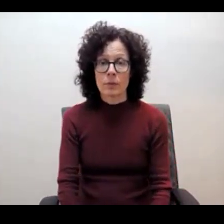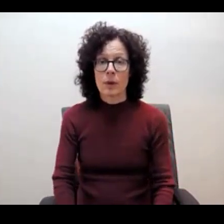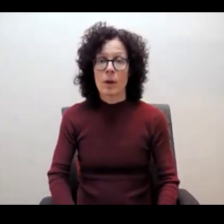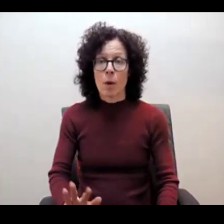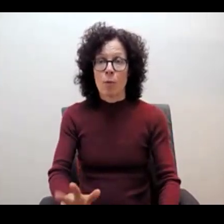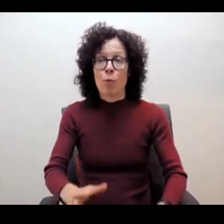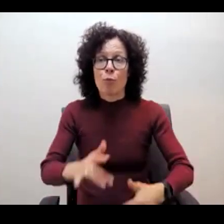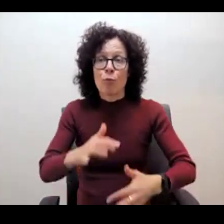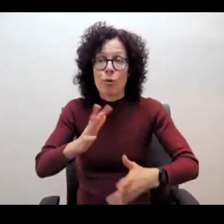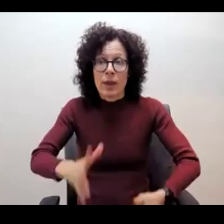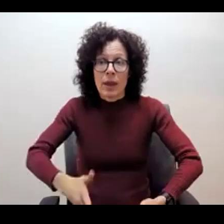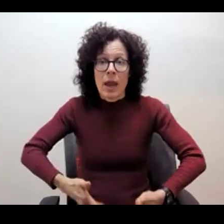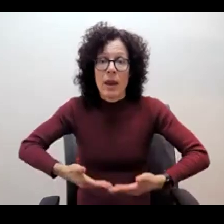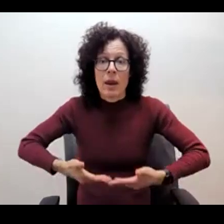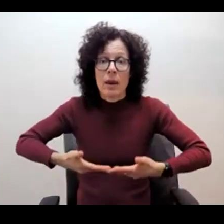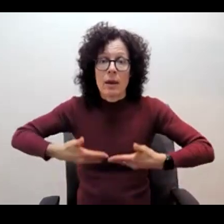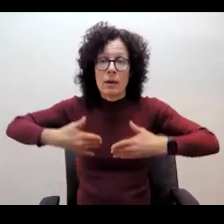Breathing in.